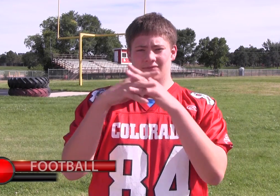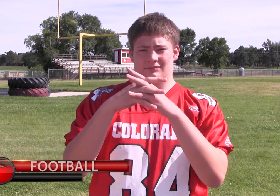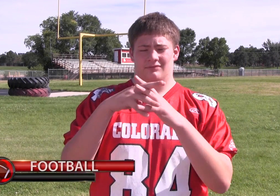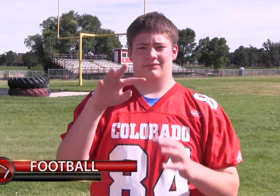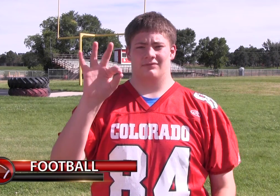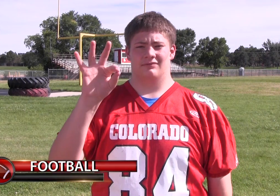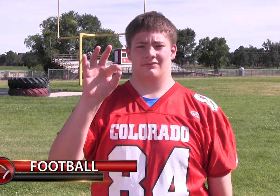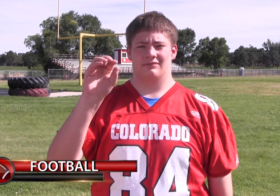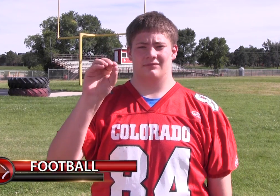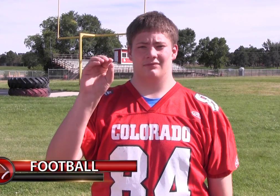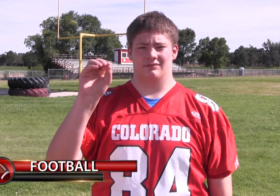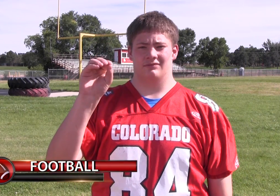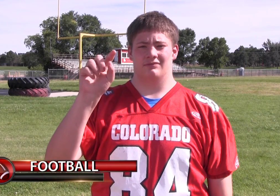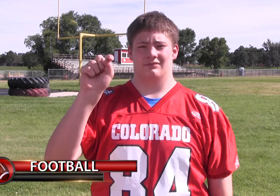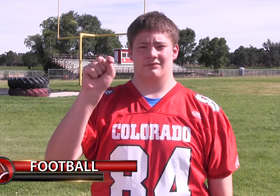Football.